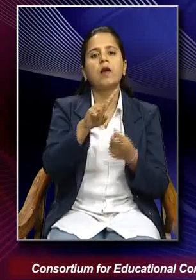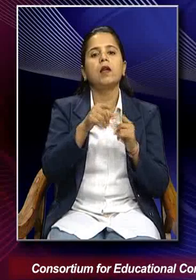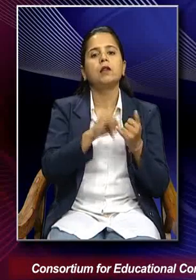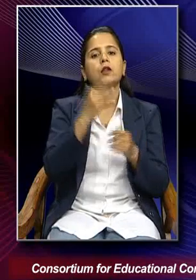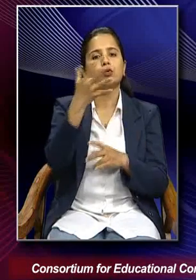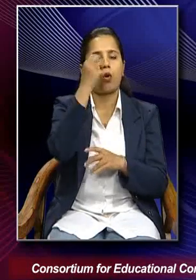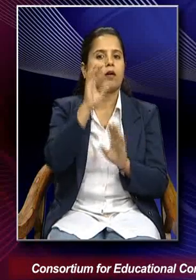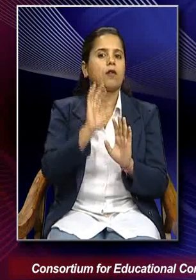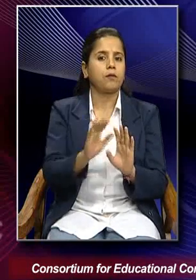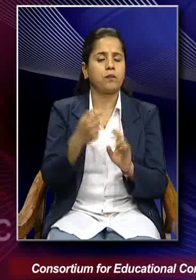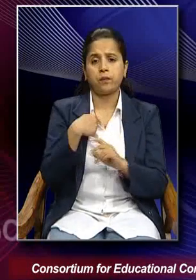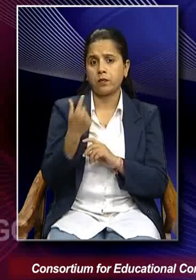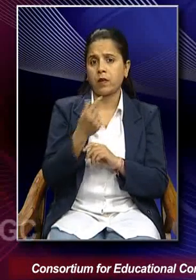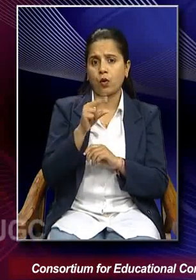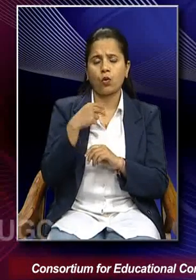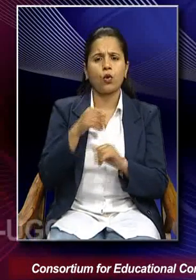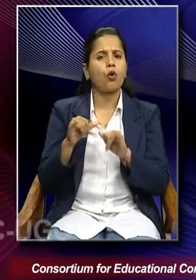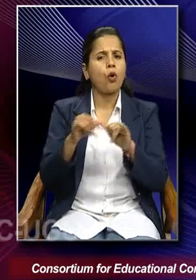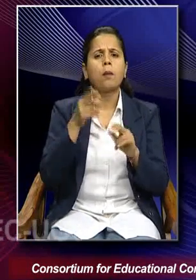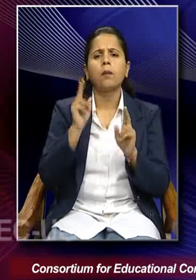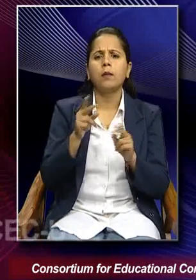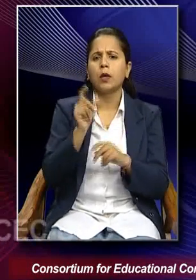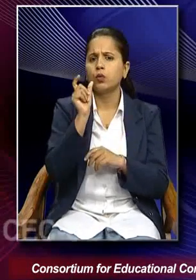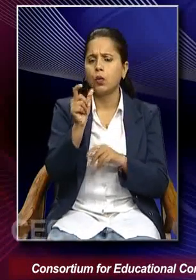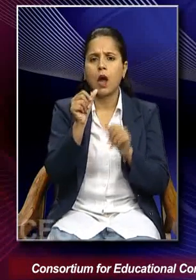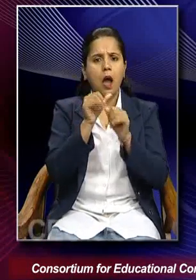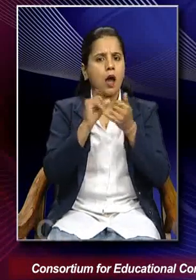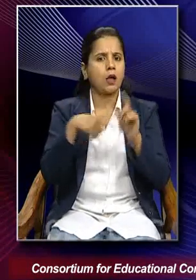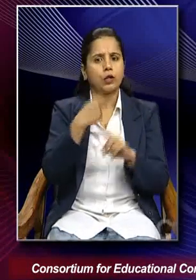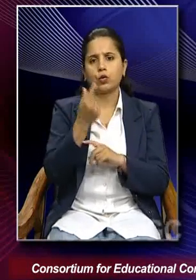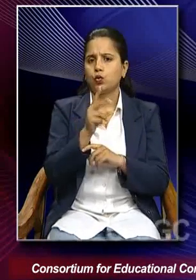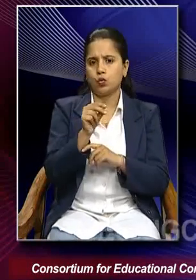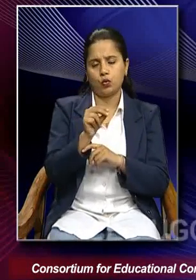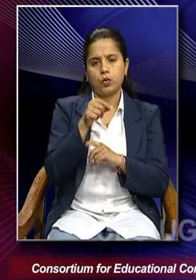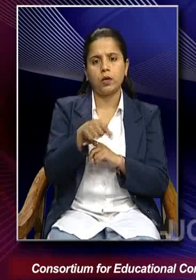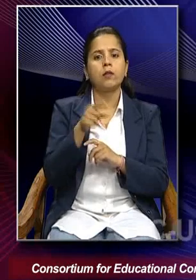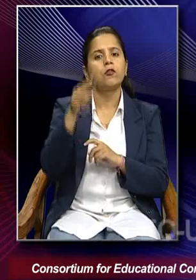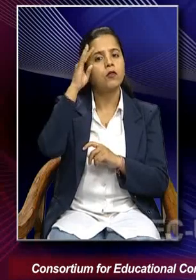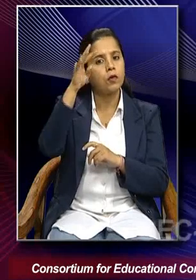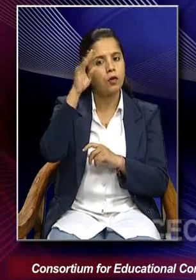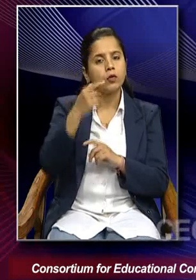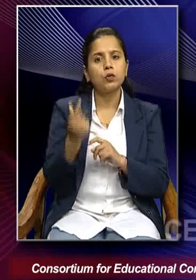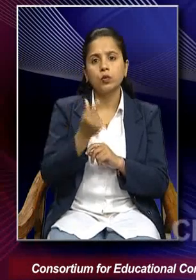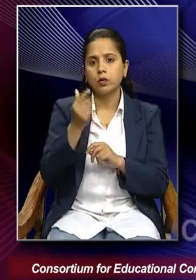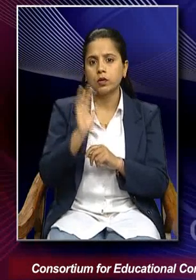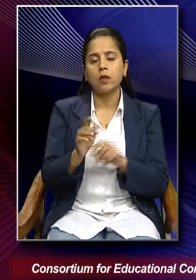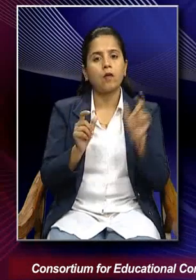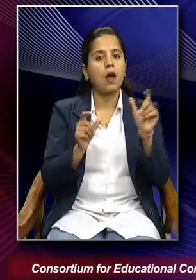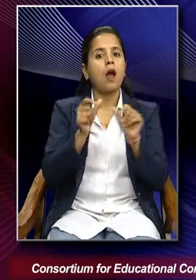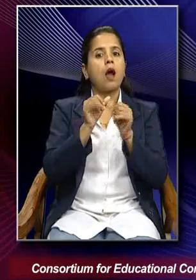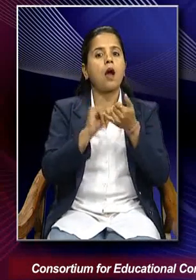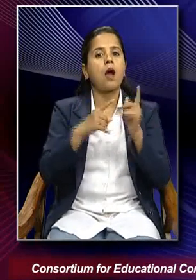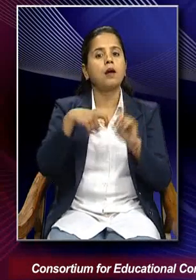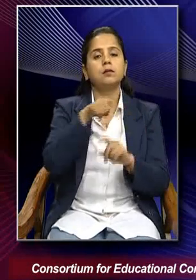not using the common usage of the term Astic. We are using the philosophical usage of the term Astic,